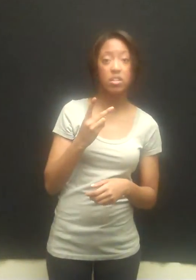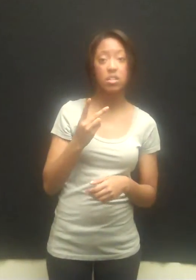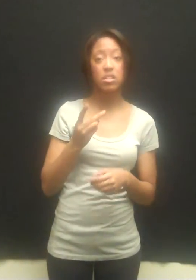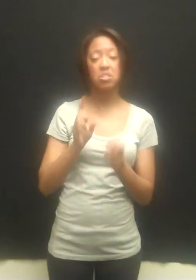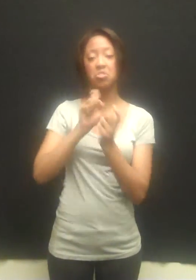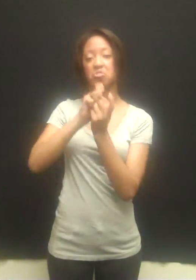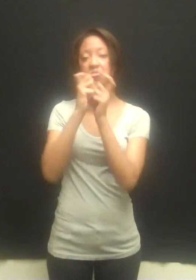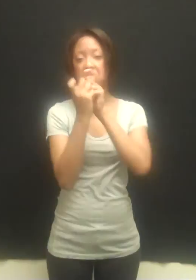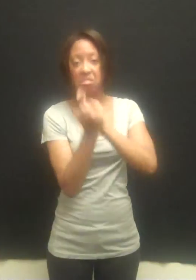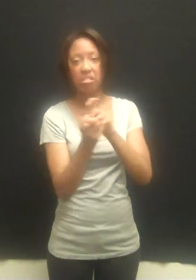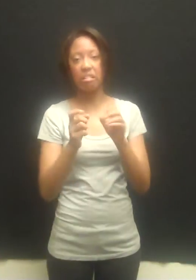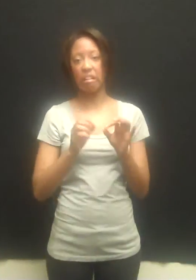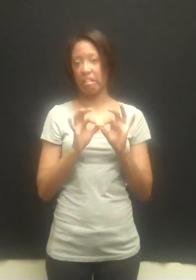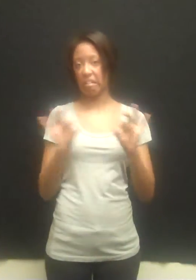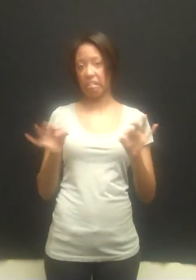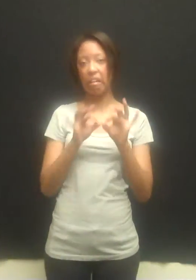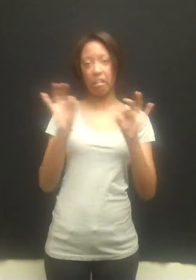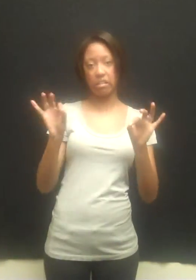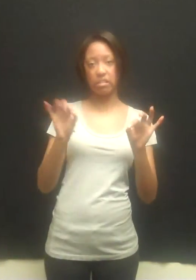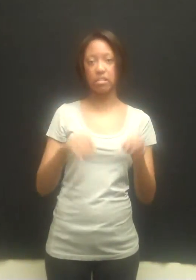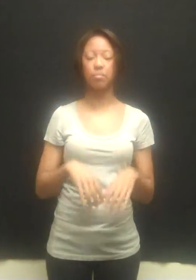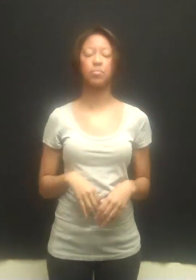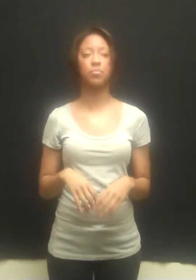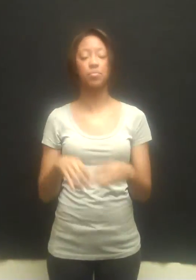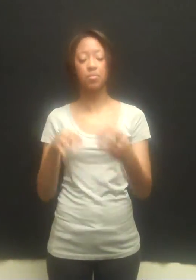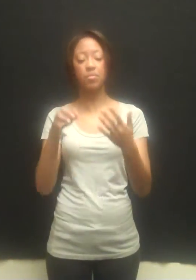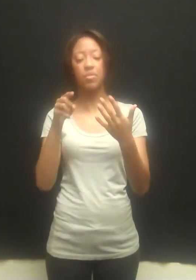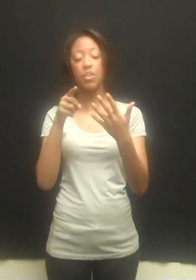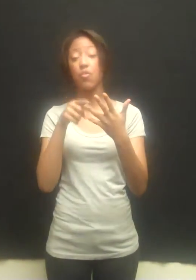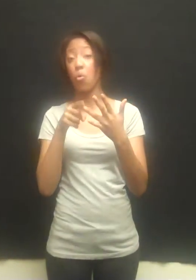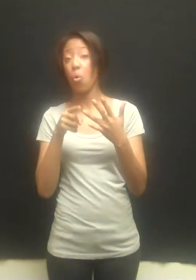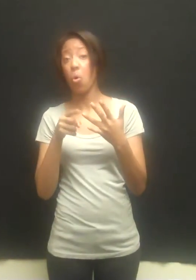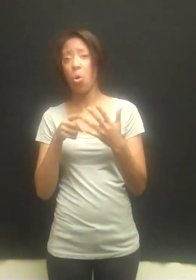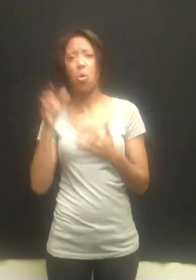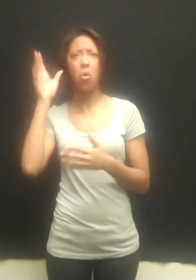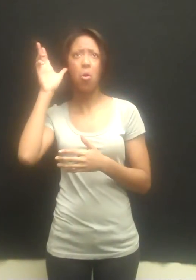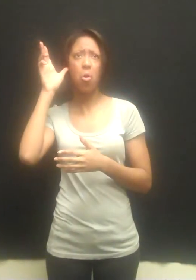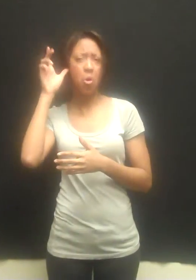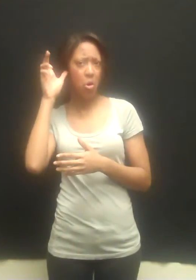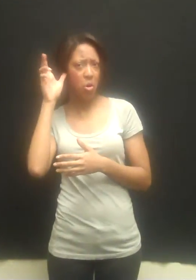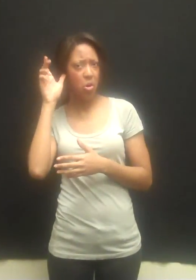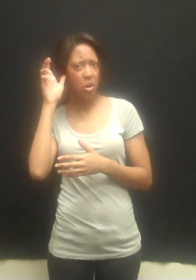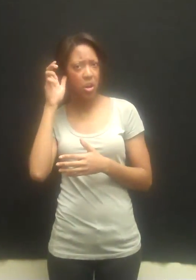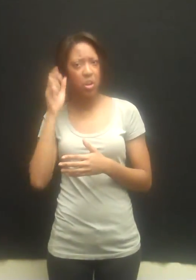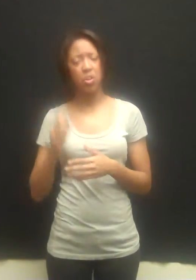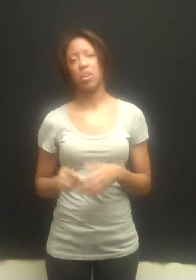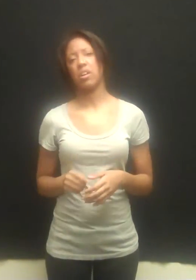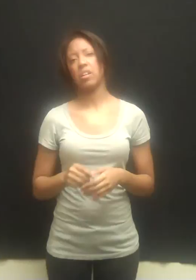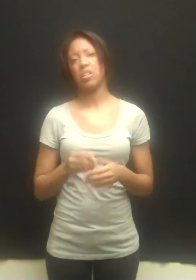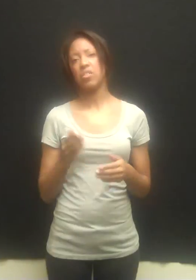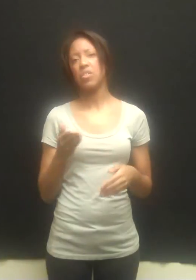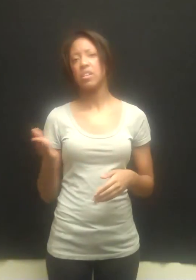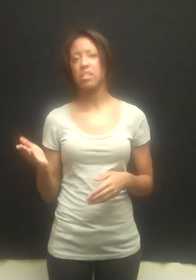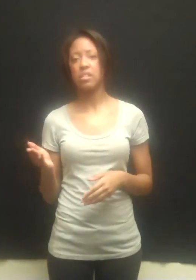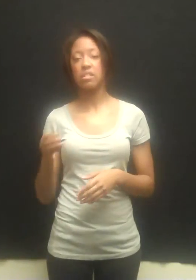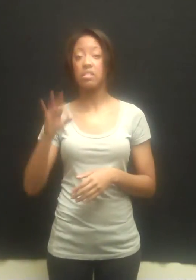Hearing devices that can enhance your hearing, such as FM loops, text messaging, or instant messaging,